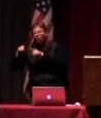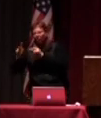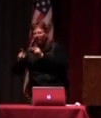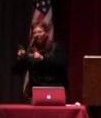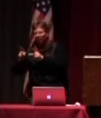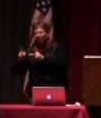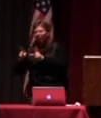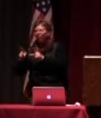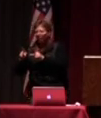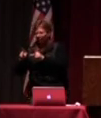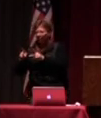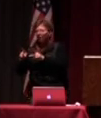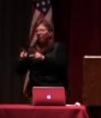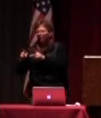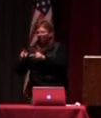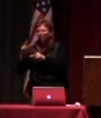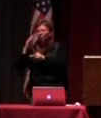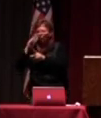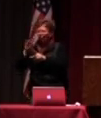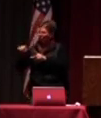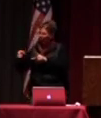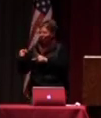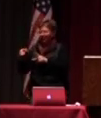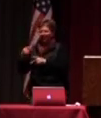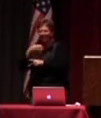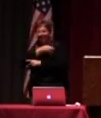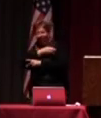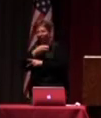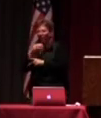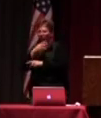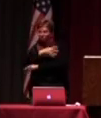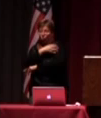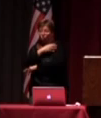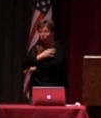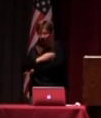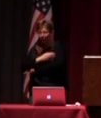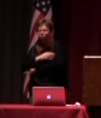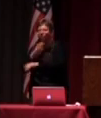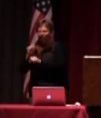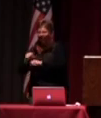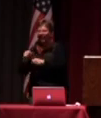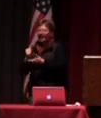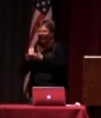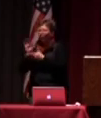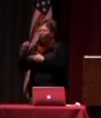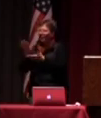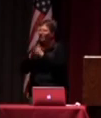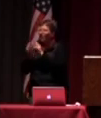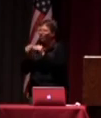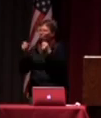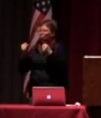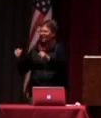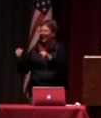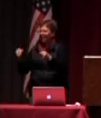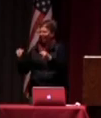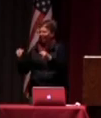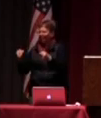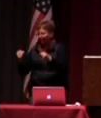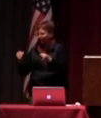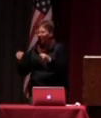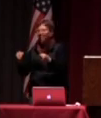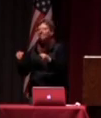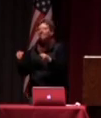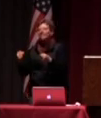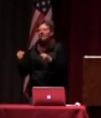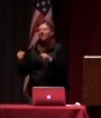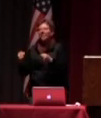They'd become convinced that only a powerful general could now restore stability to France. And in early November, the date by the revolutionary